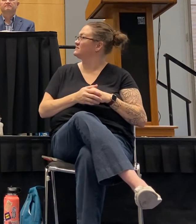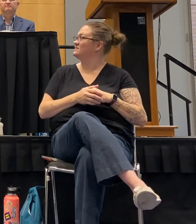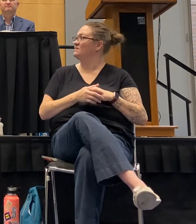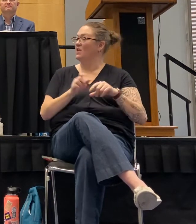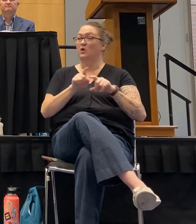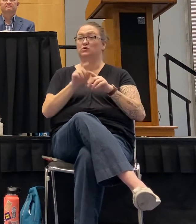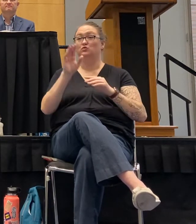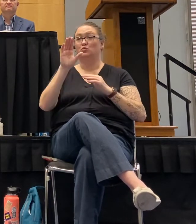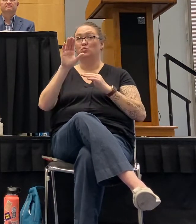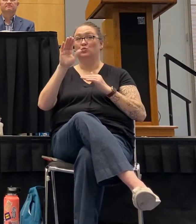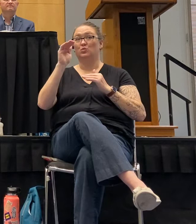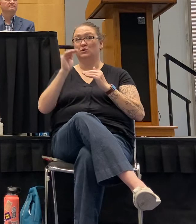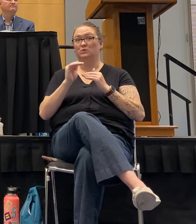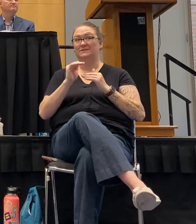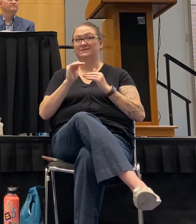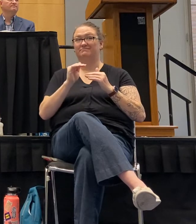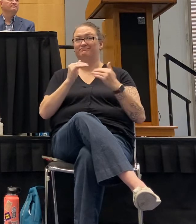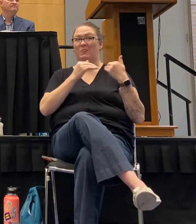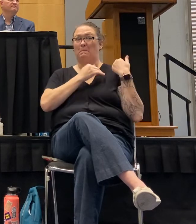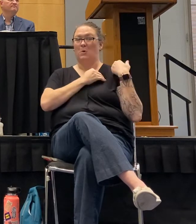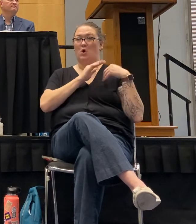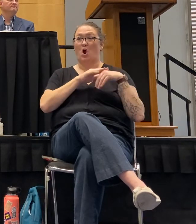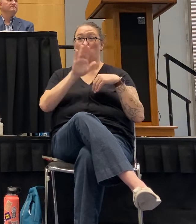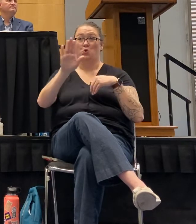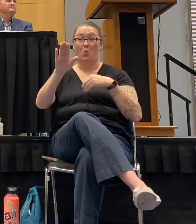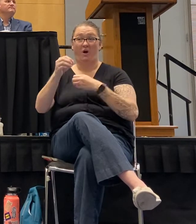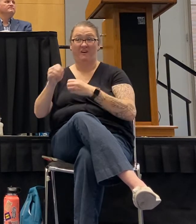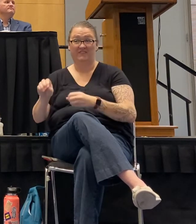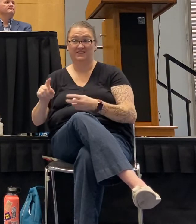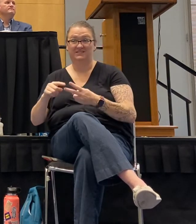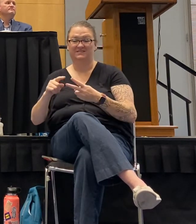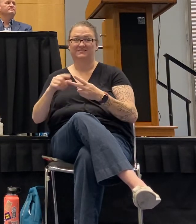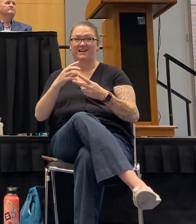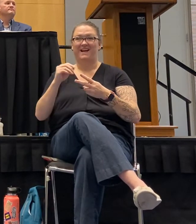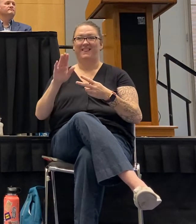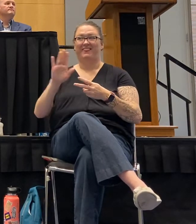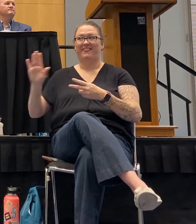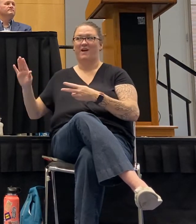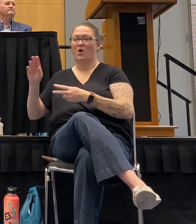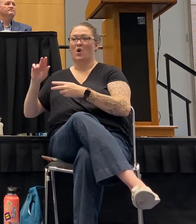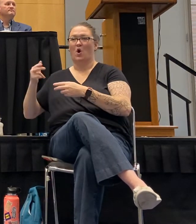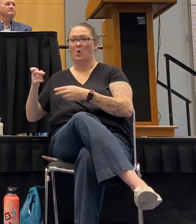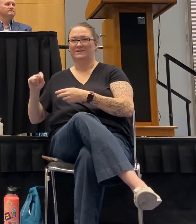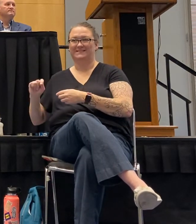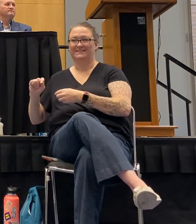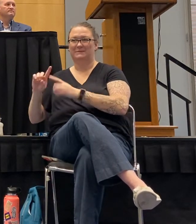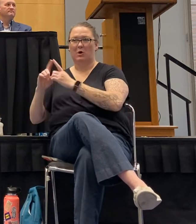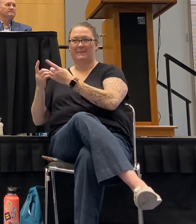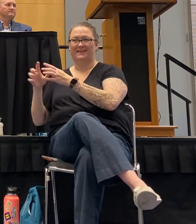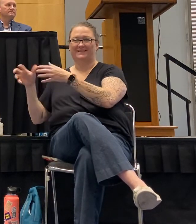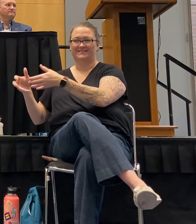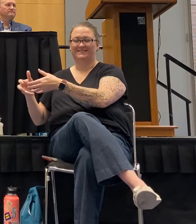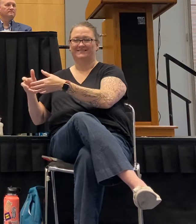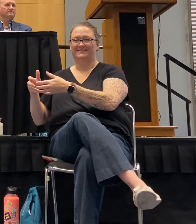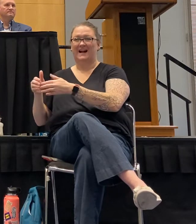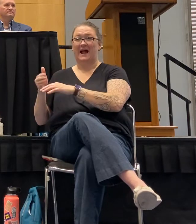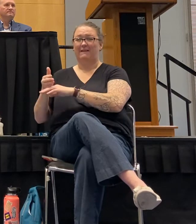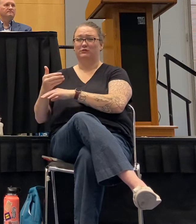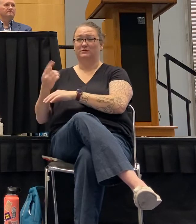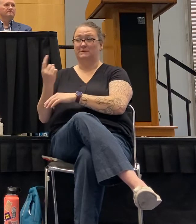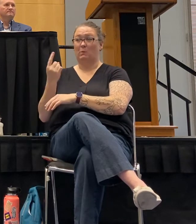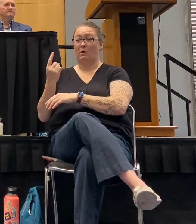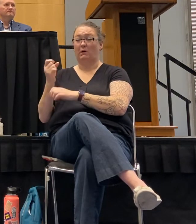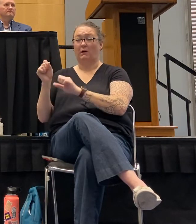reduces the burden on both your office and their host department once you have somebody that